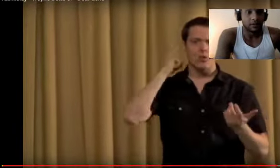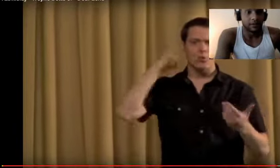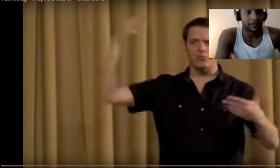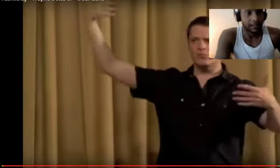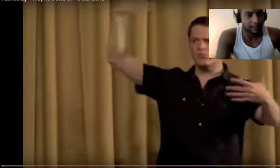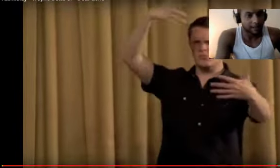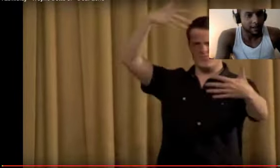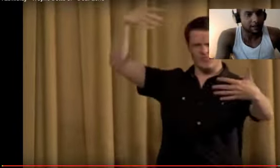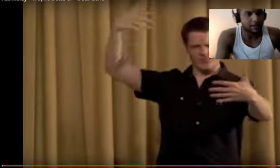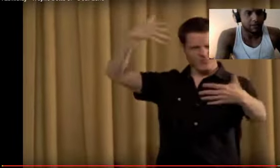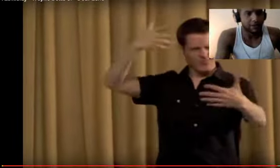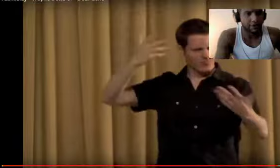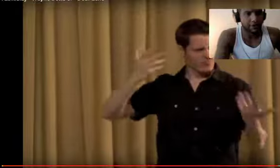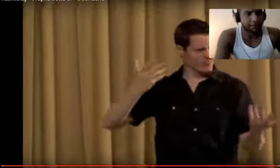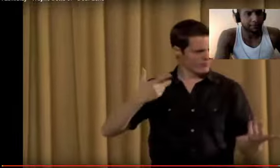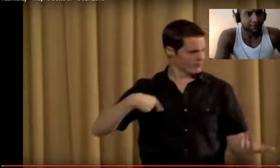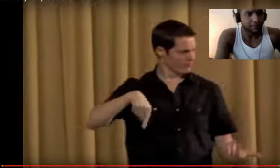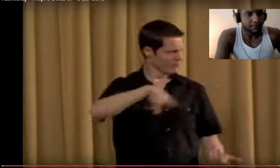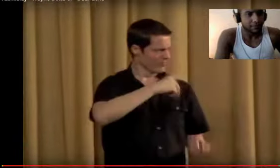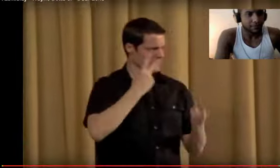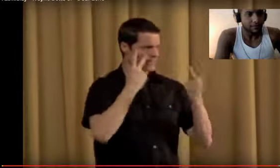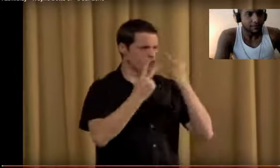Now let's discuss a voiceover.